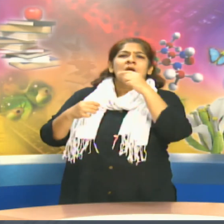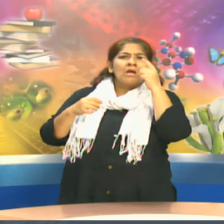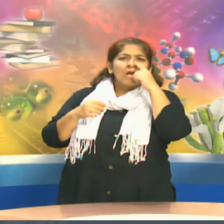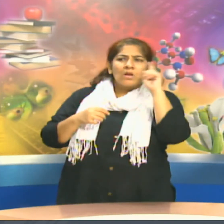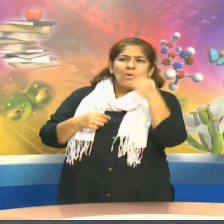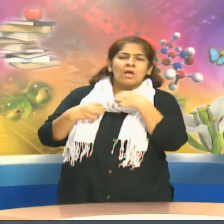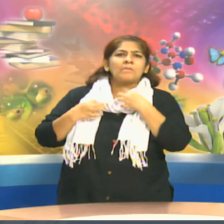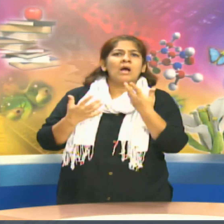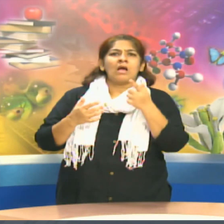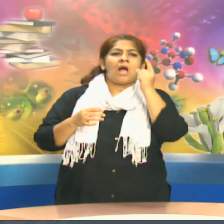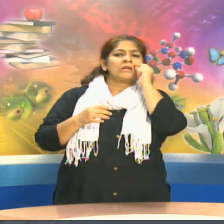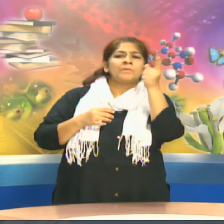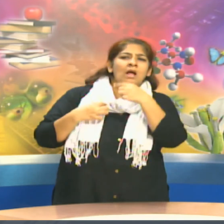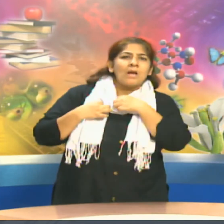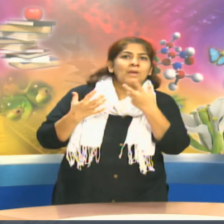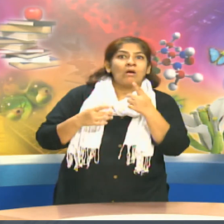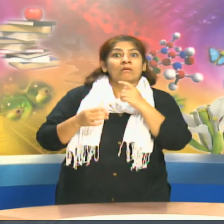like at aeroplane,